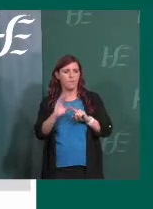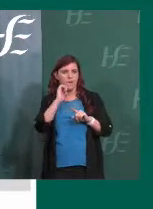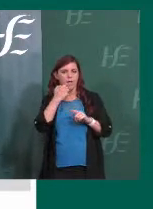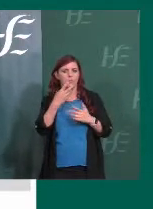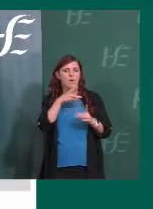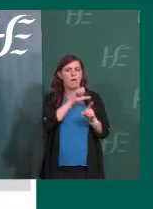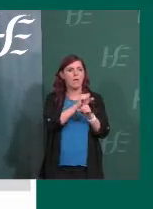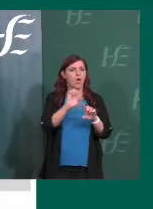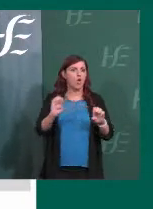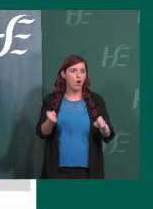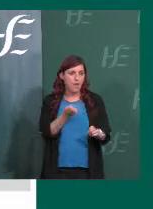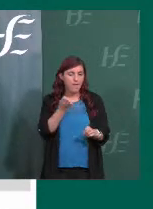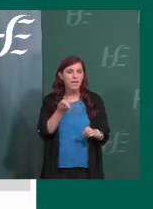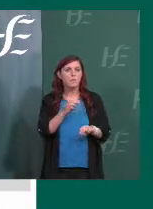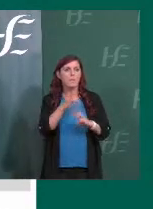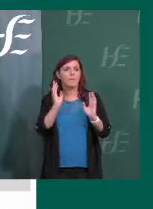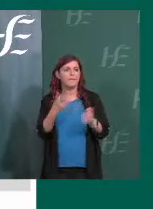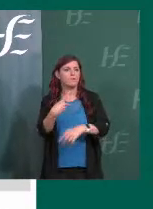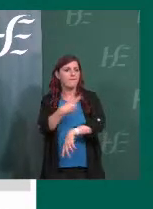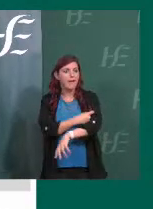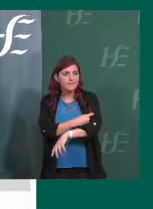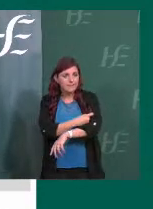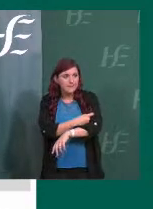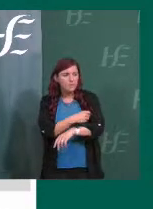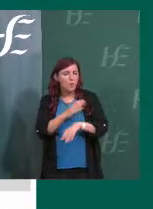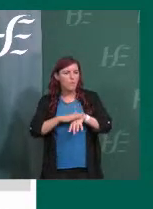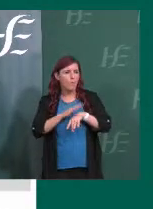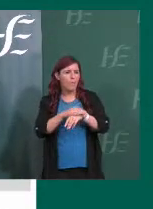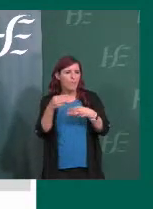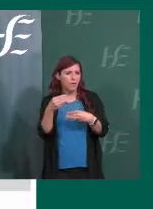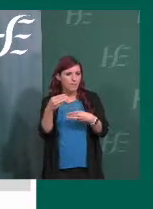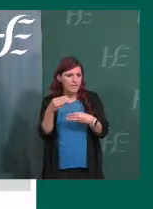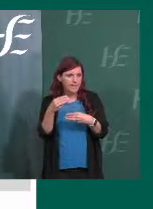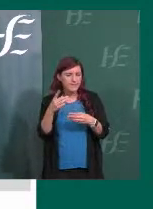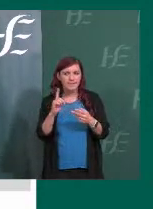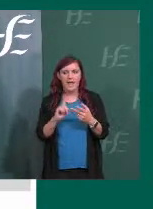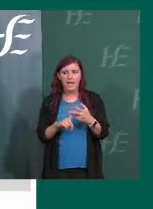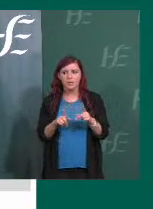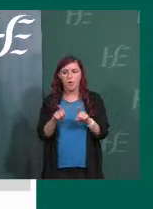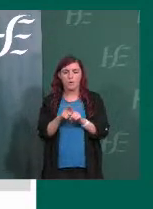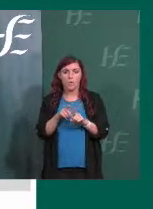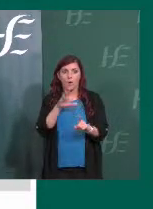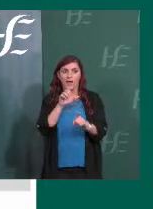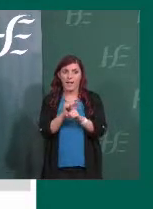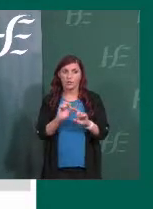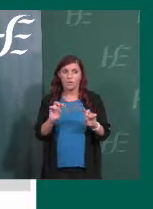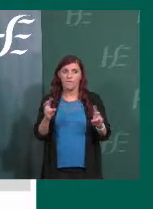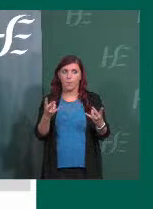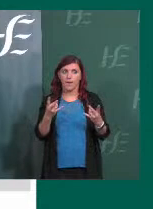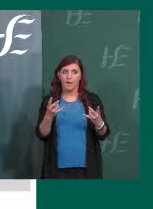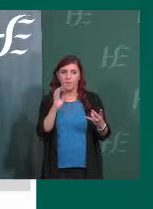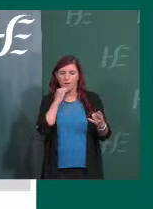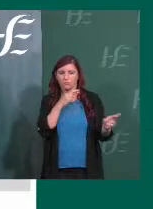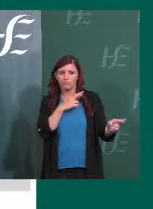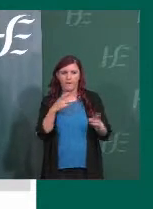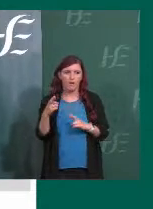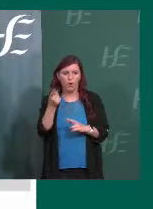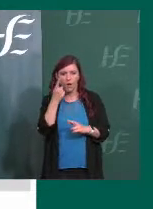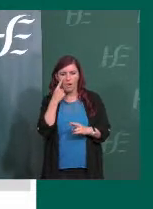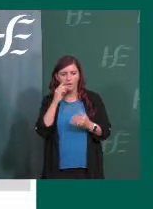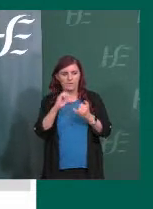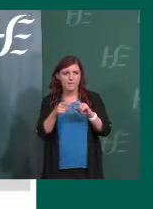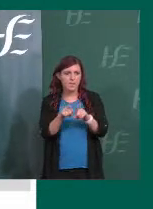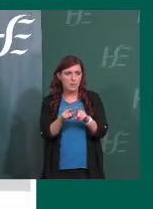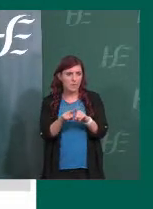that additional infection prevention and control measures are implemented very quickly. And the majority